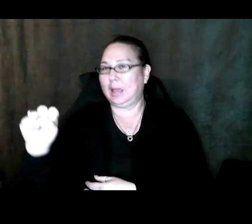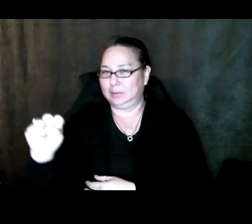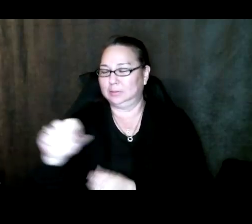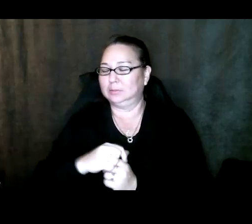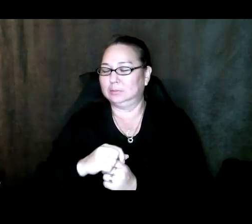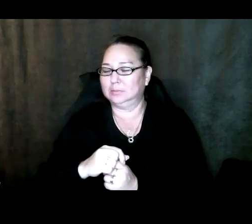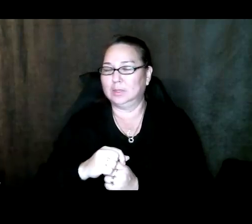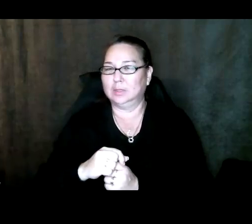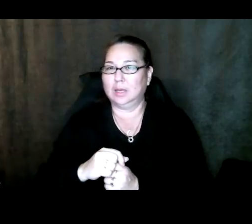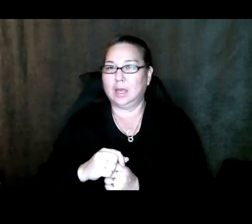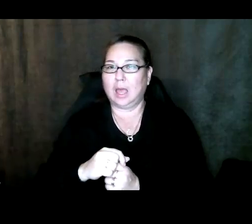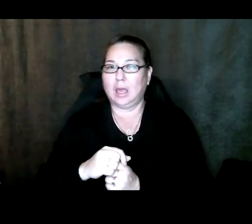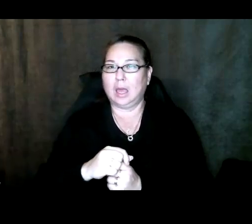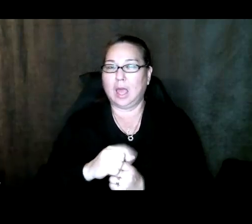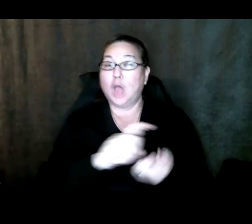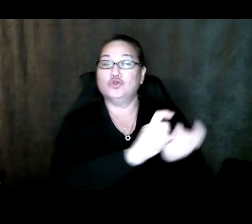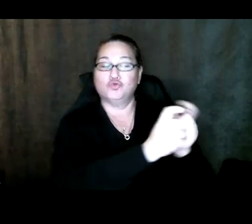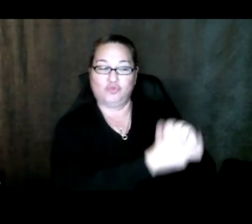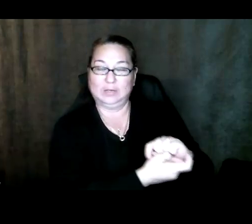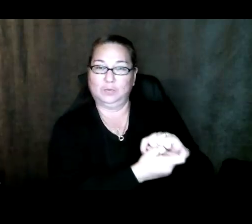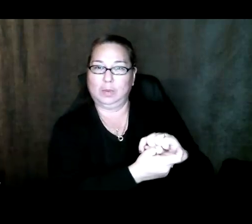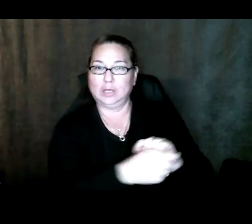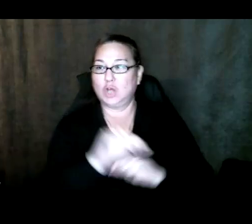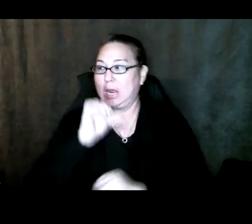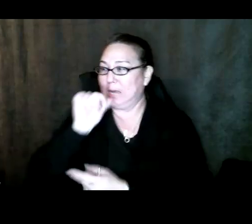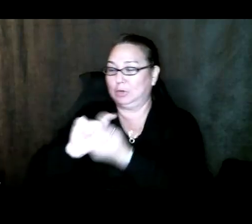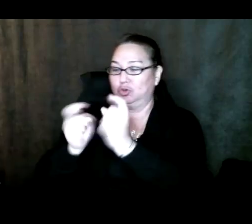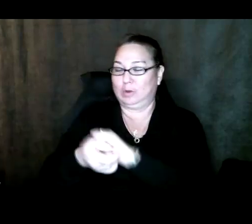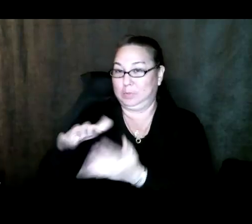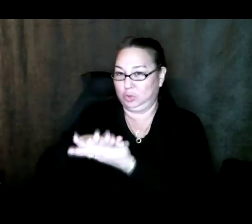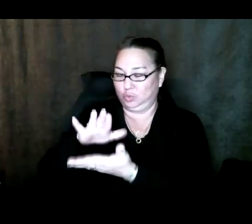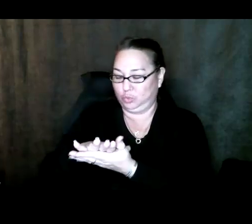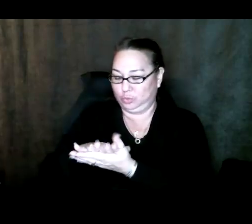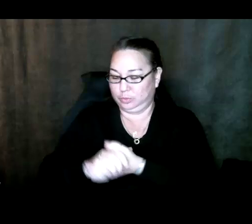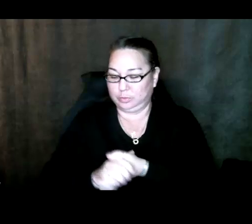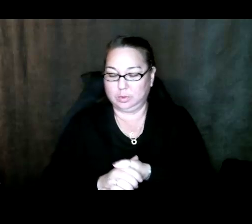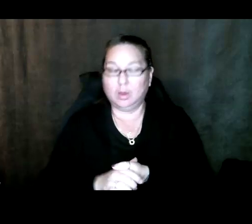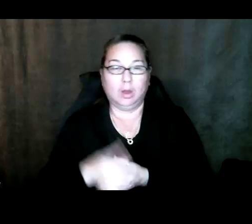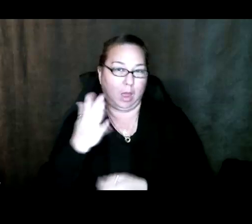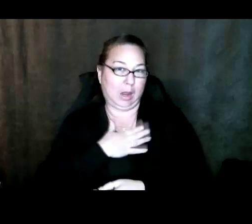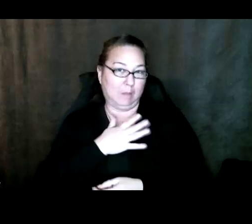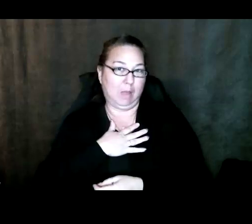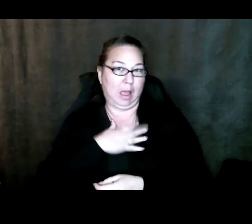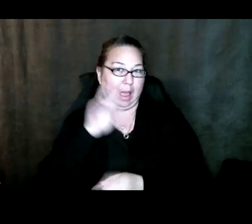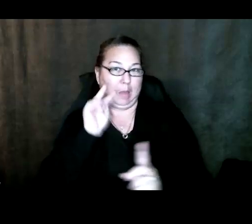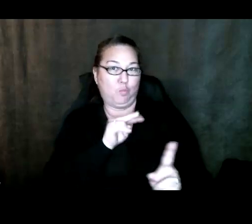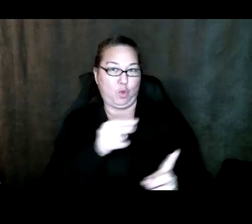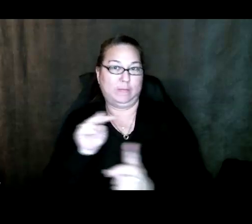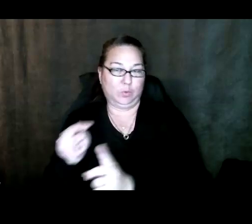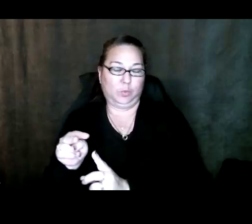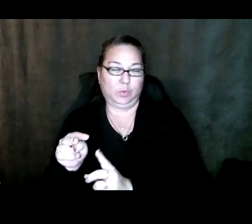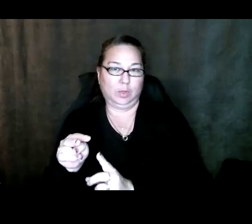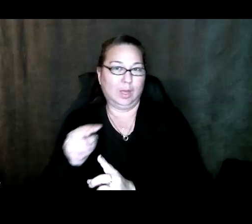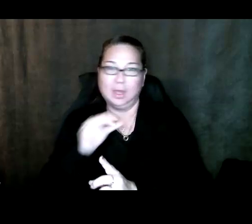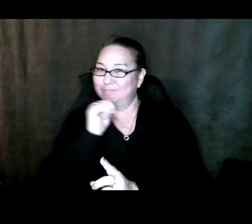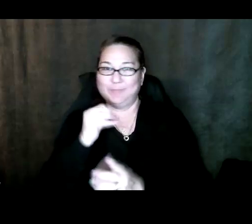transformation, non-transformation schools, in my view, don't even reach the level